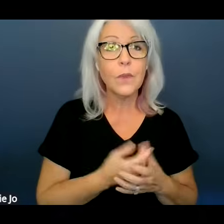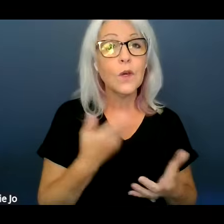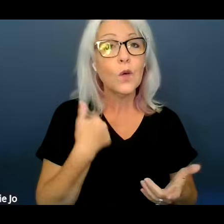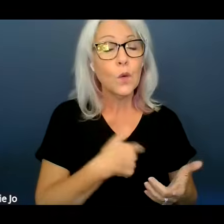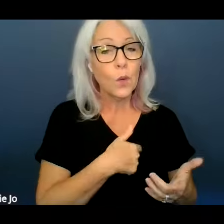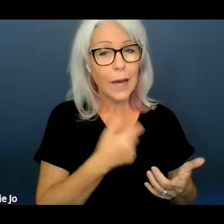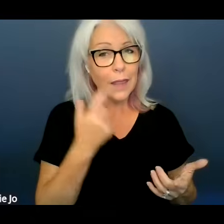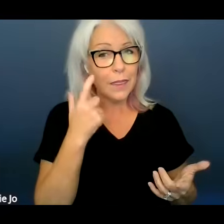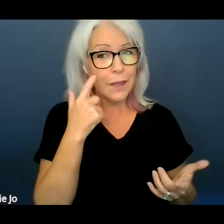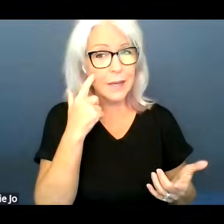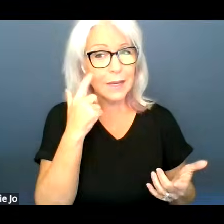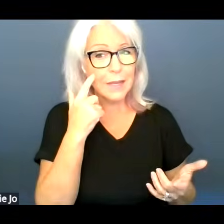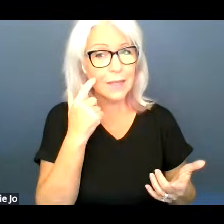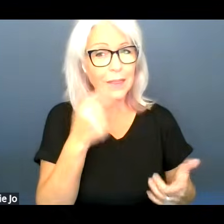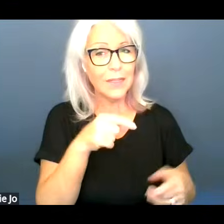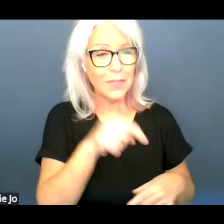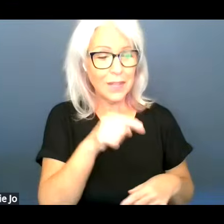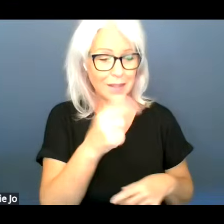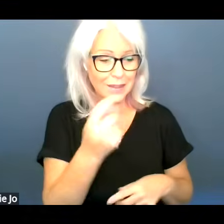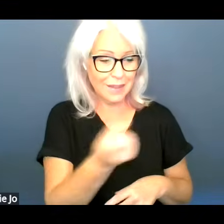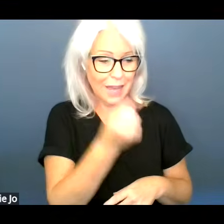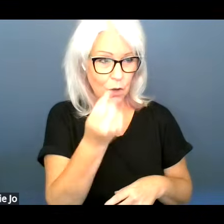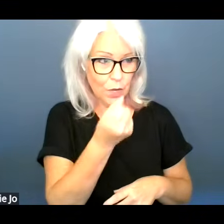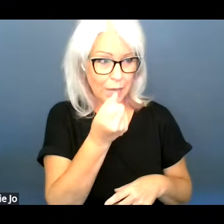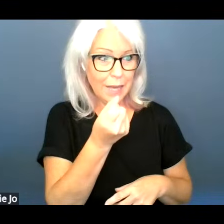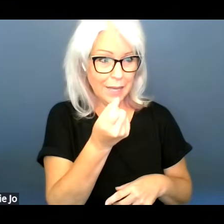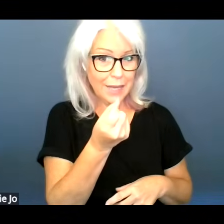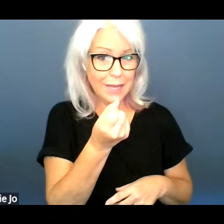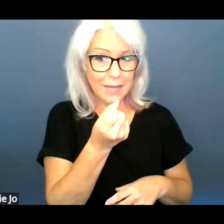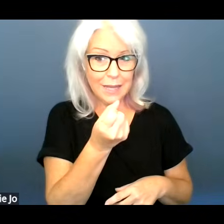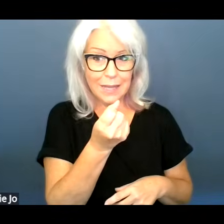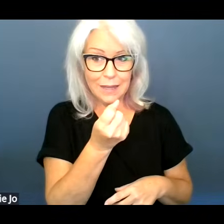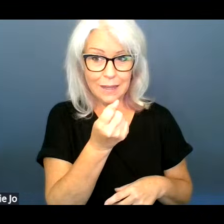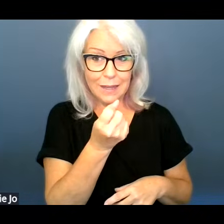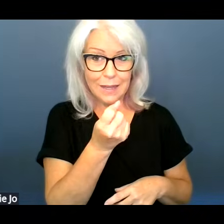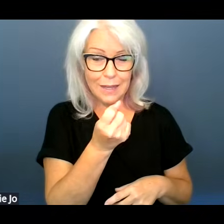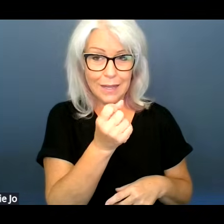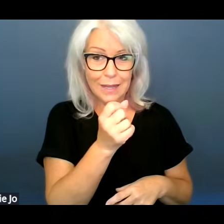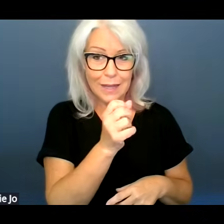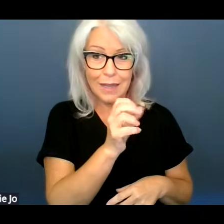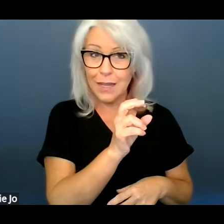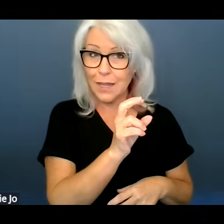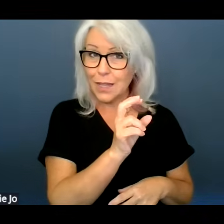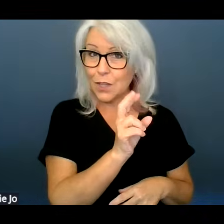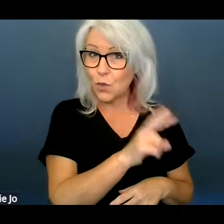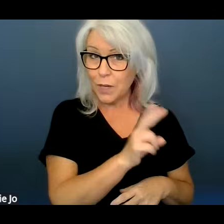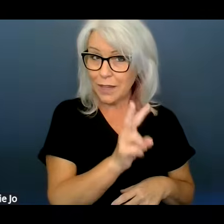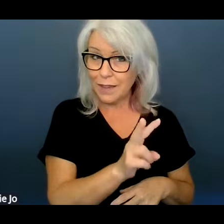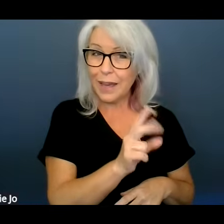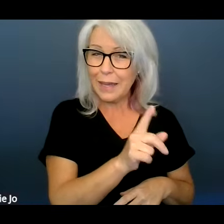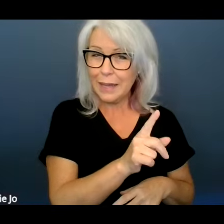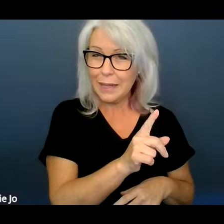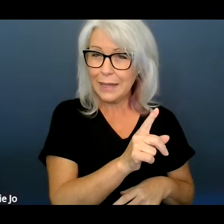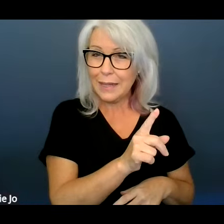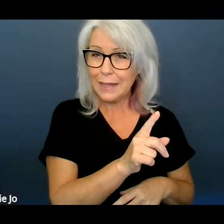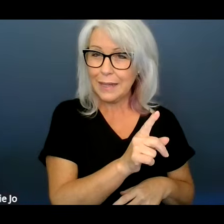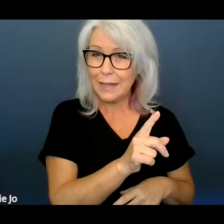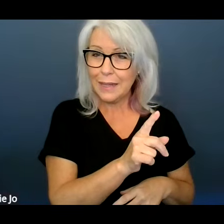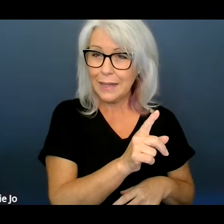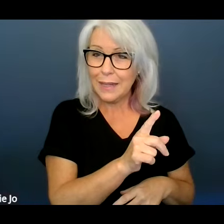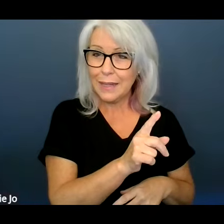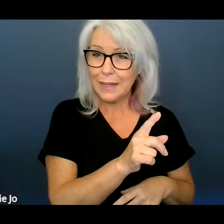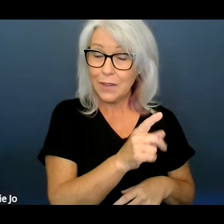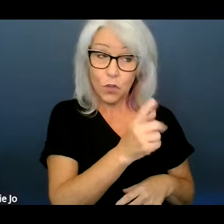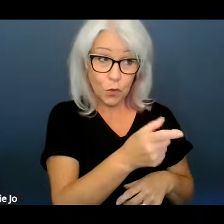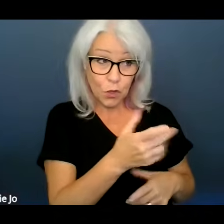it's this Saturday, is the 22nd. You're okay Anniversary. with it either way. Um, No, I would say that the reason, I'm